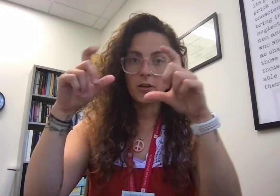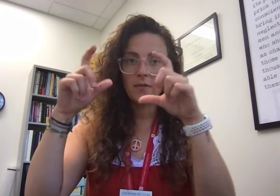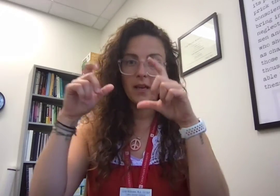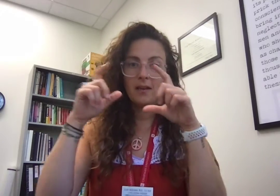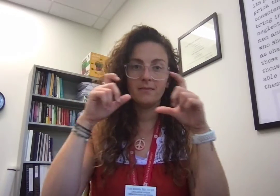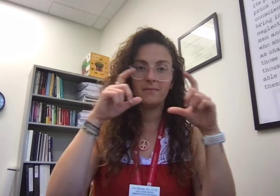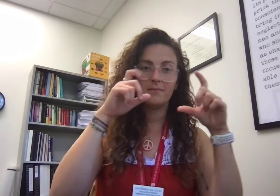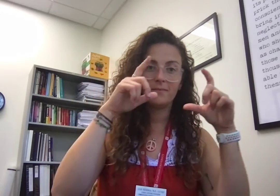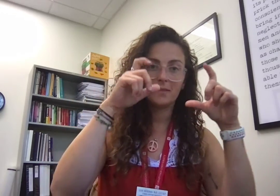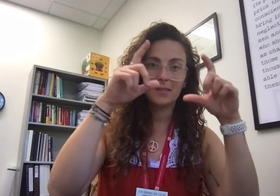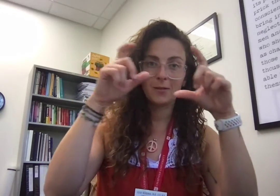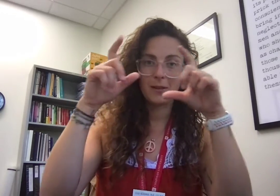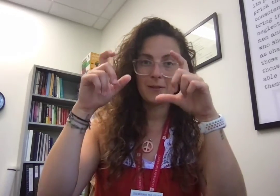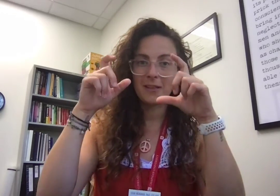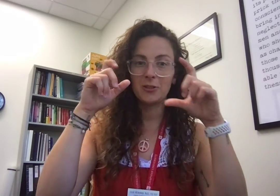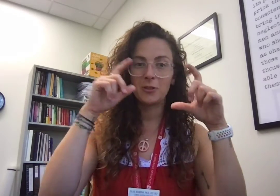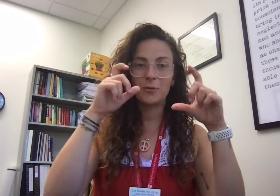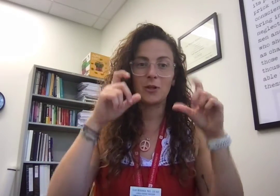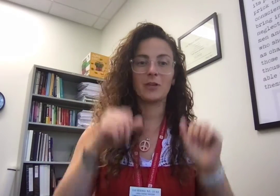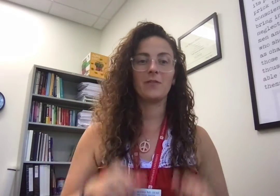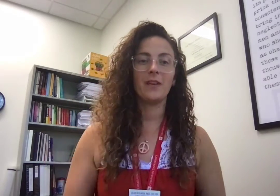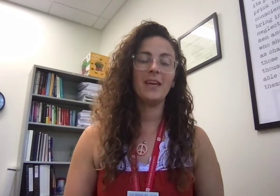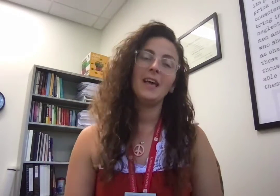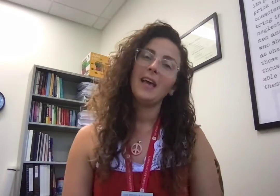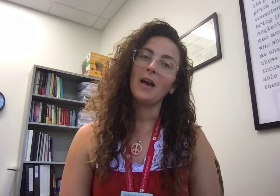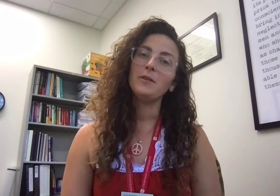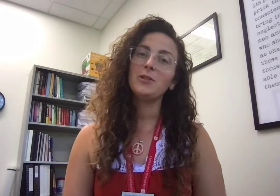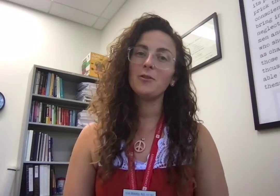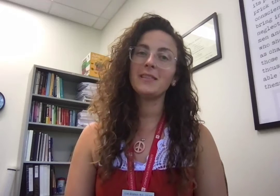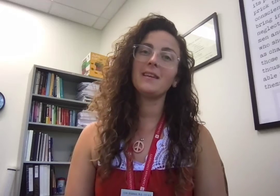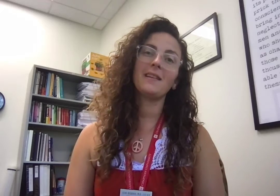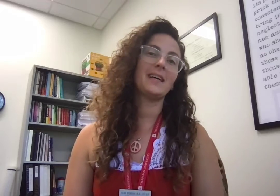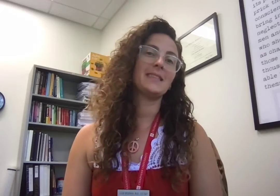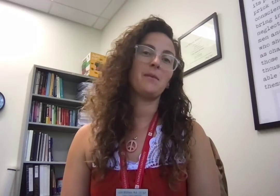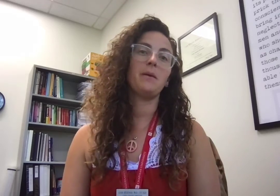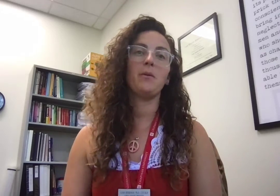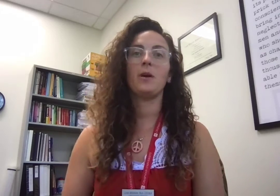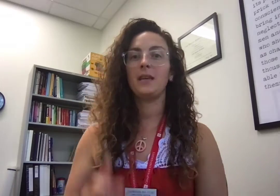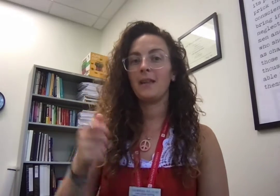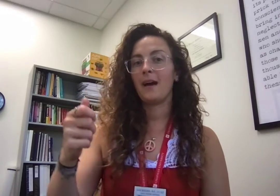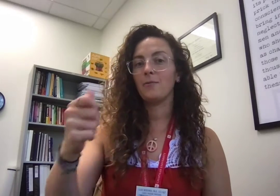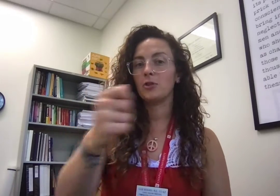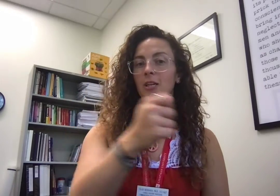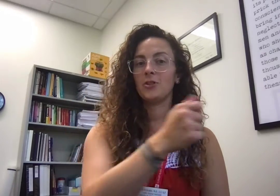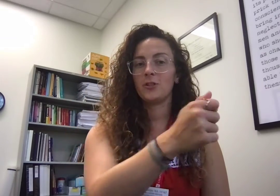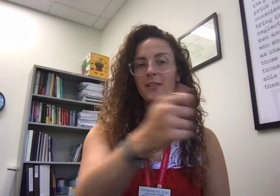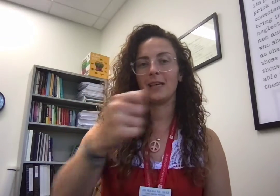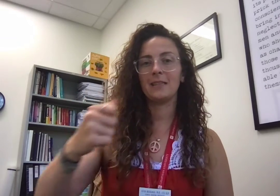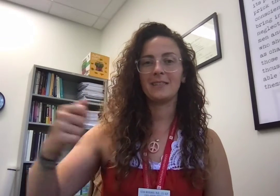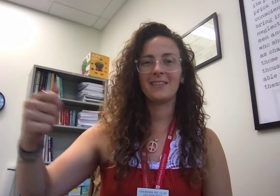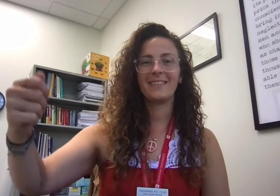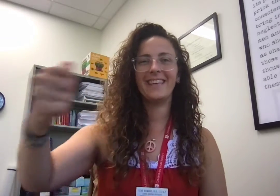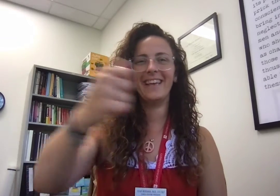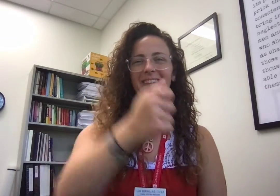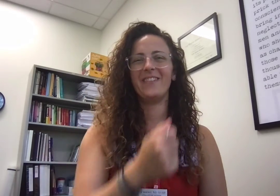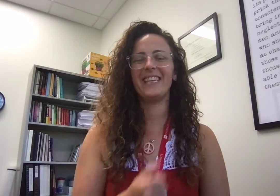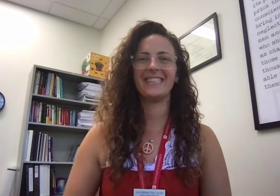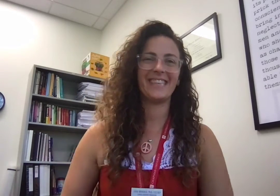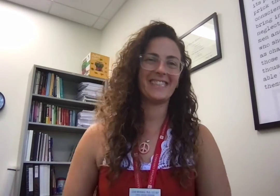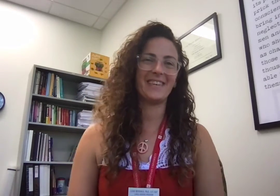photography, so literally just photography. And we joked in the class that maybe one day that will change to this because that's how we